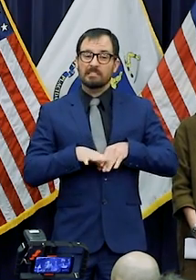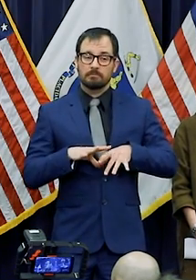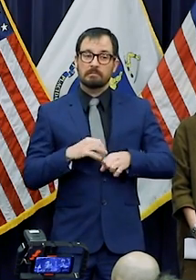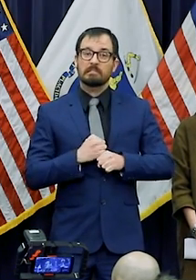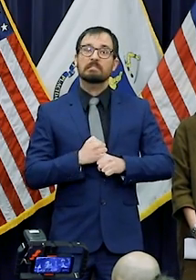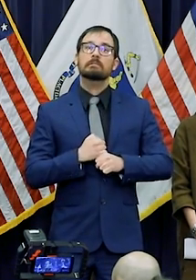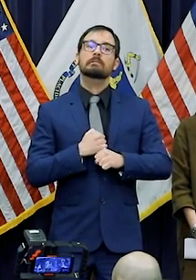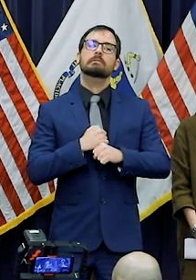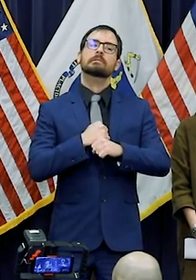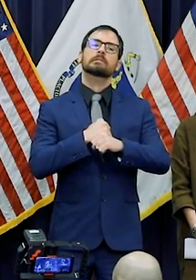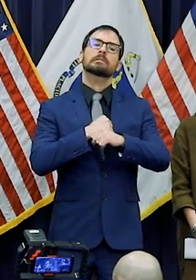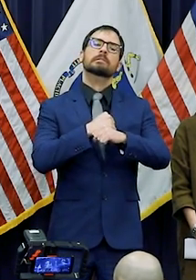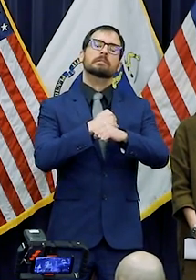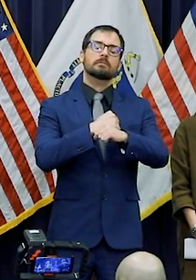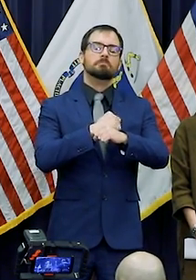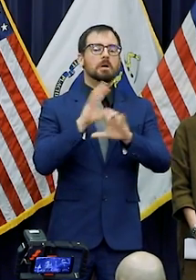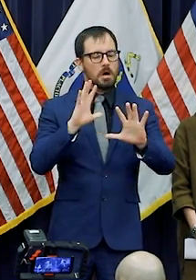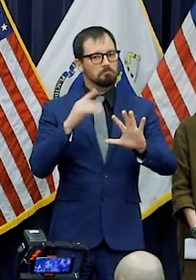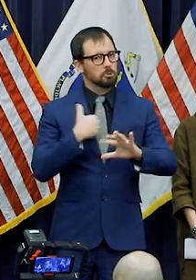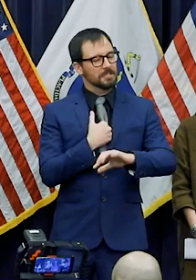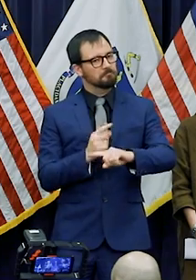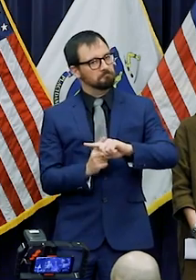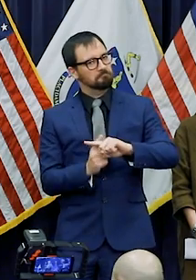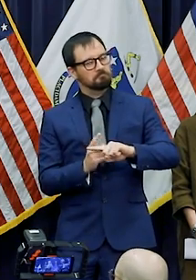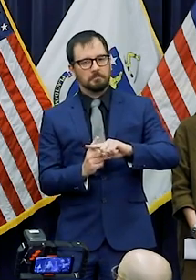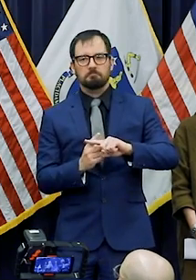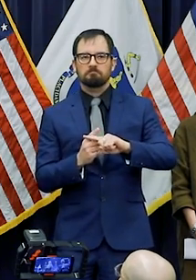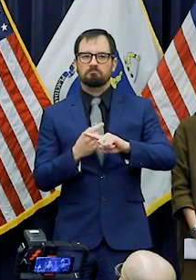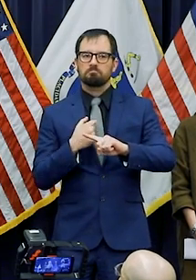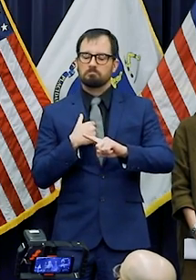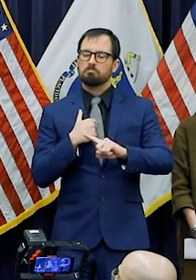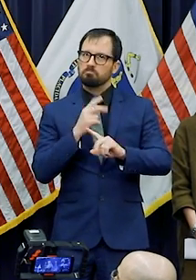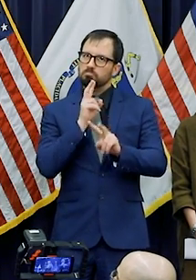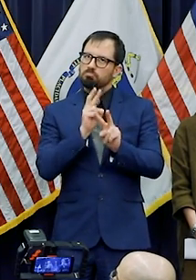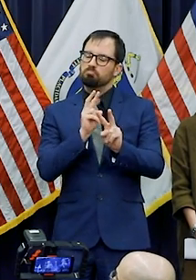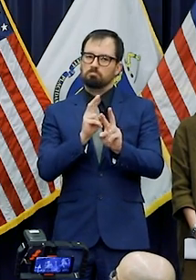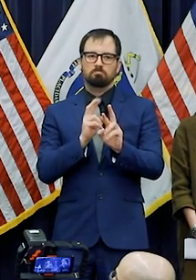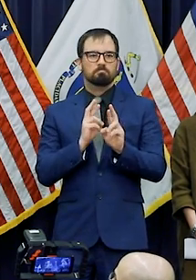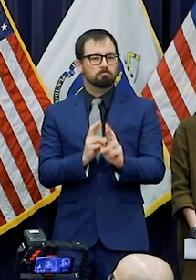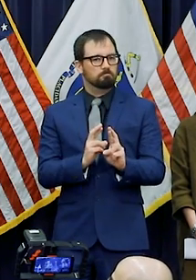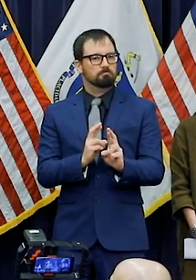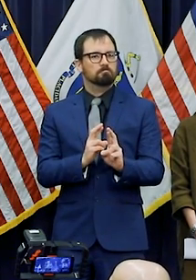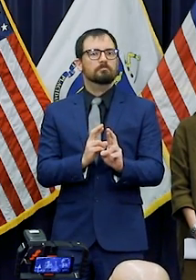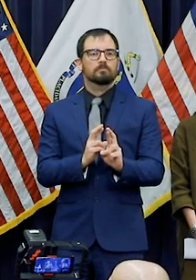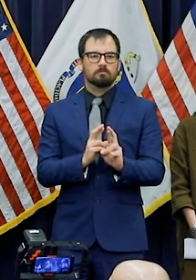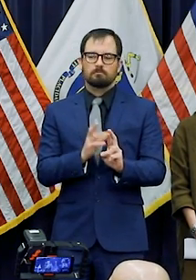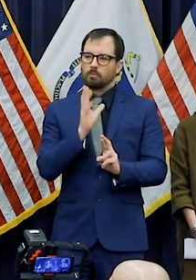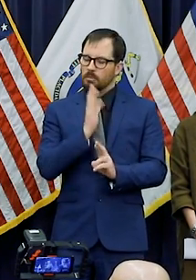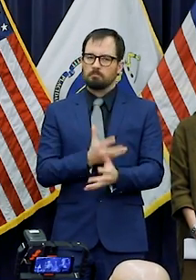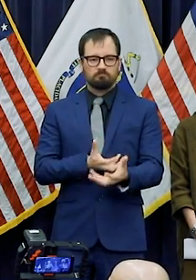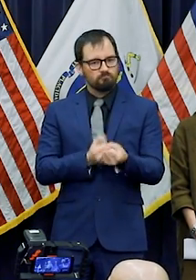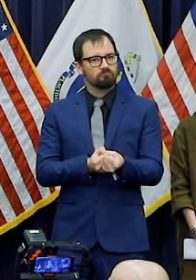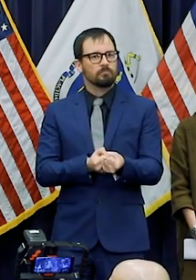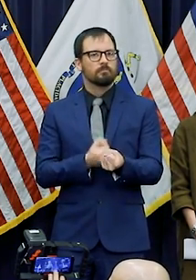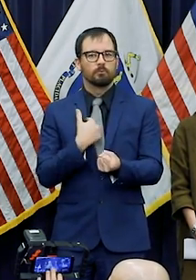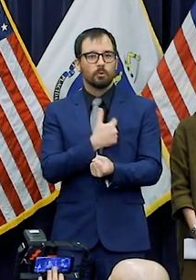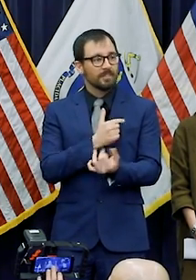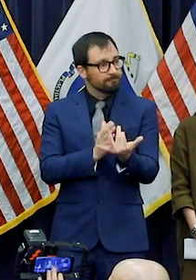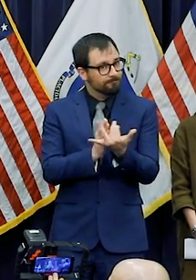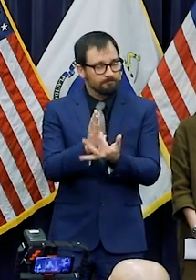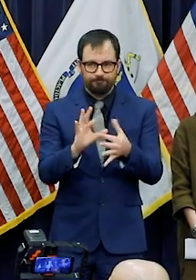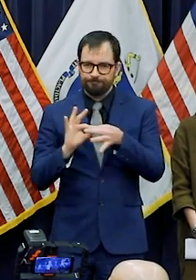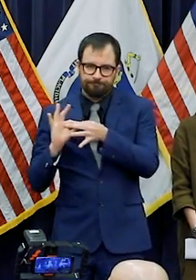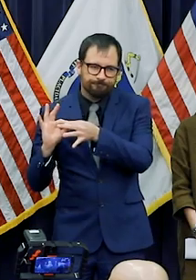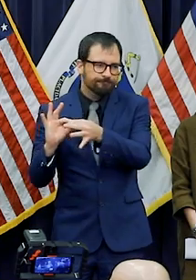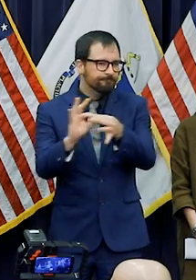great faith and confidence that we will get through this by pulling together, caring for one another, and doing what's right